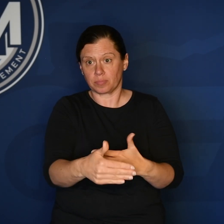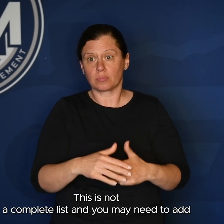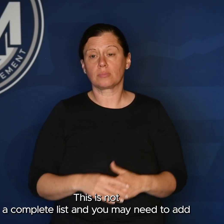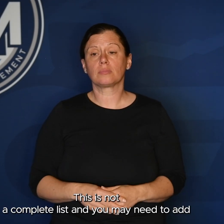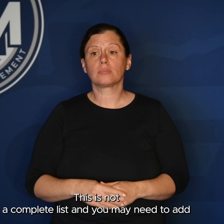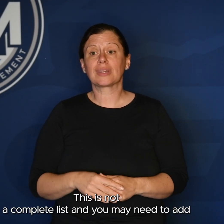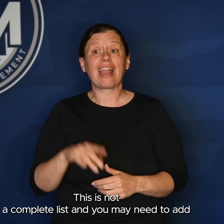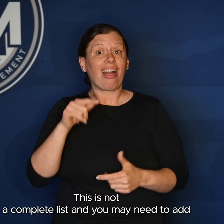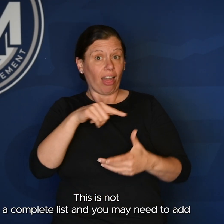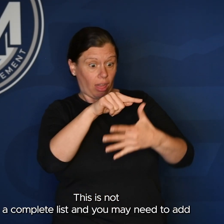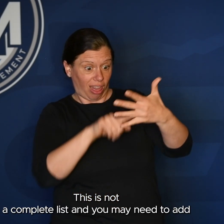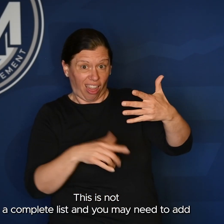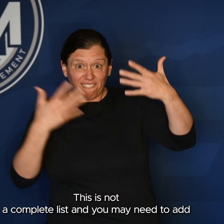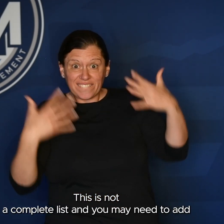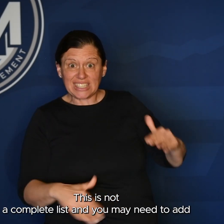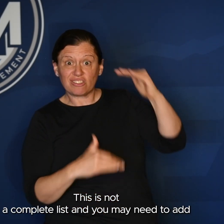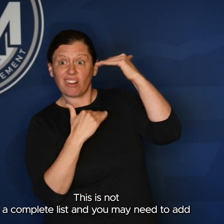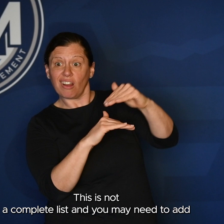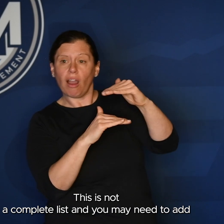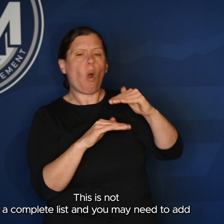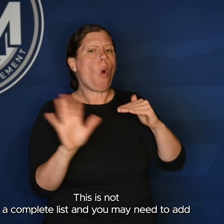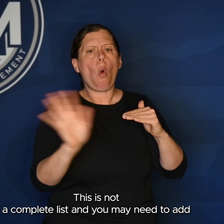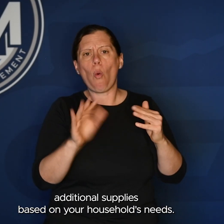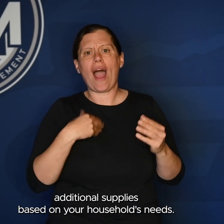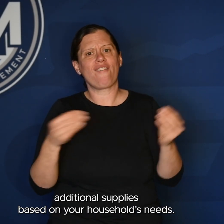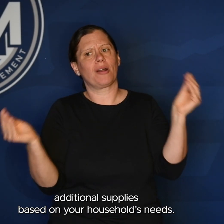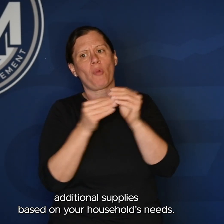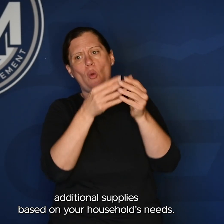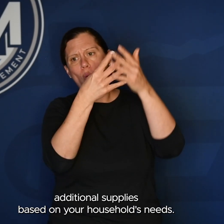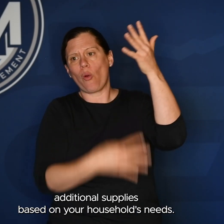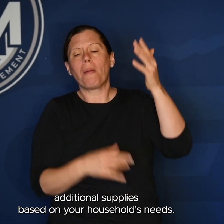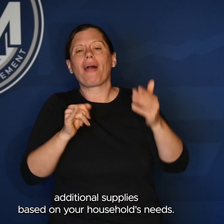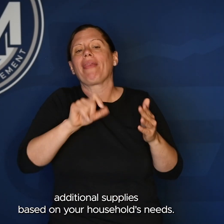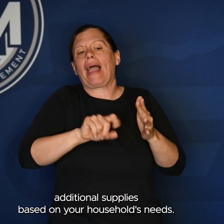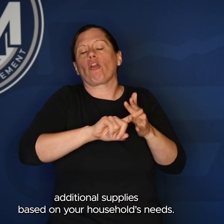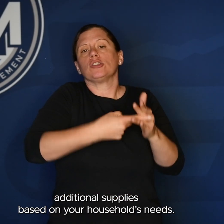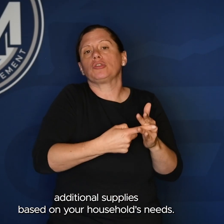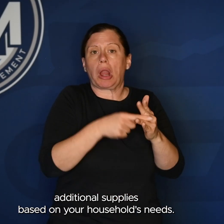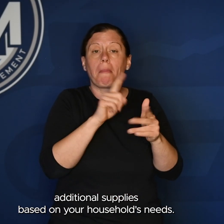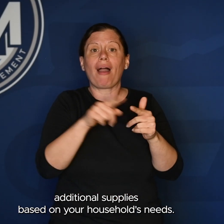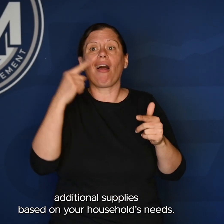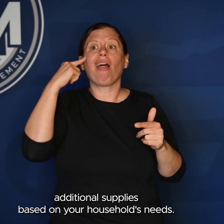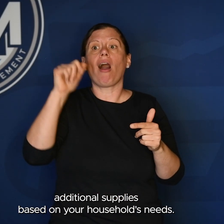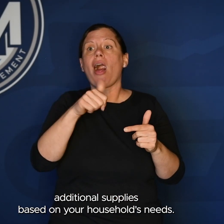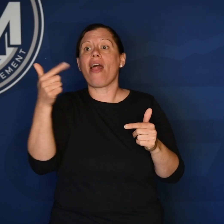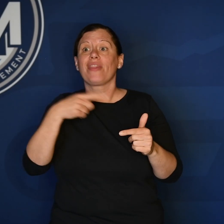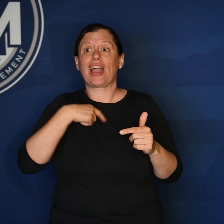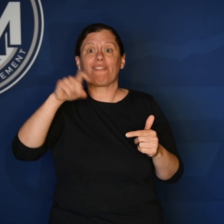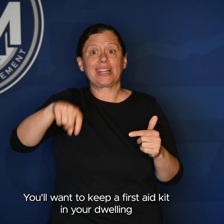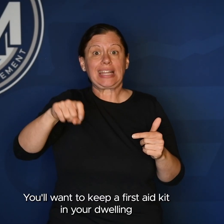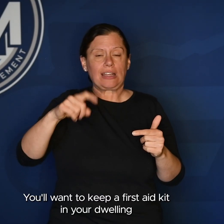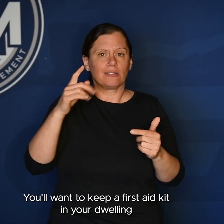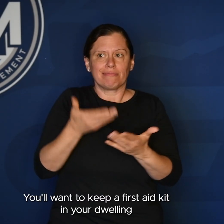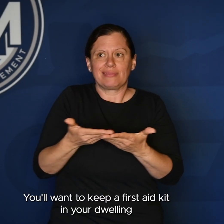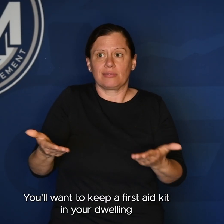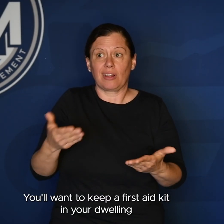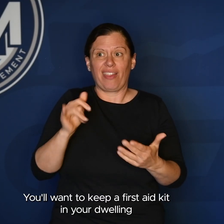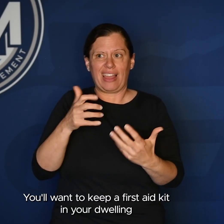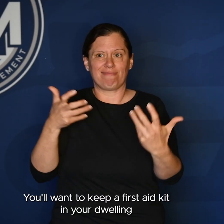This is not a complete list, and you may need to add additional supplies based on your household's needs. You'll want to keep a first aid